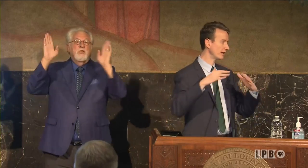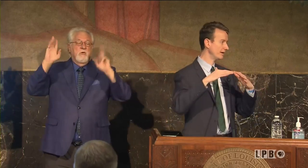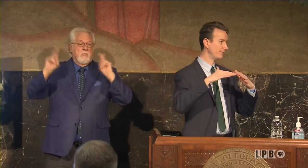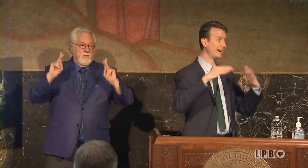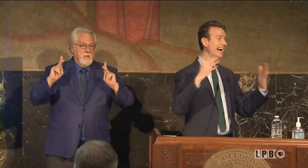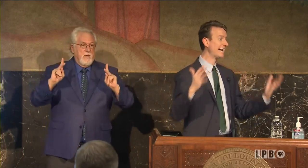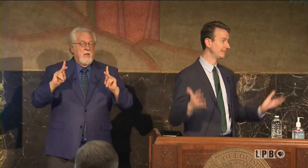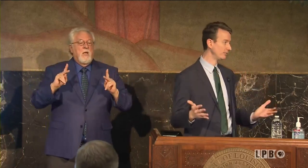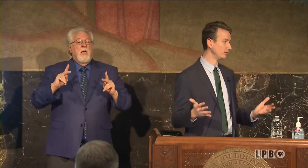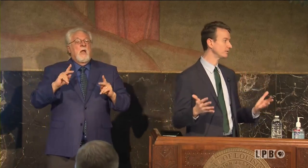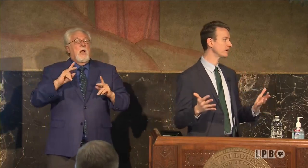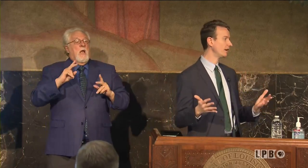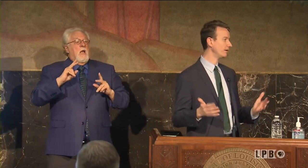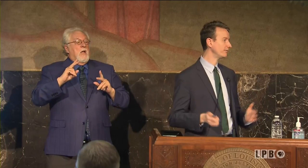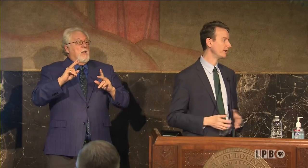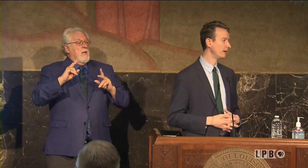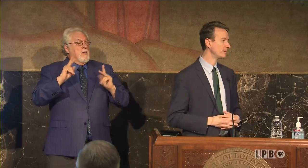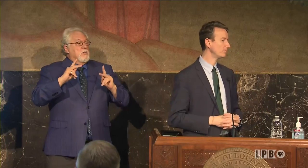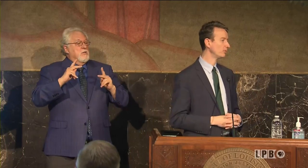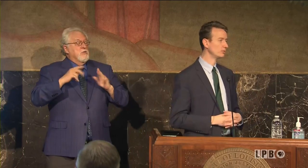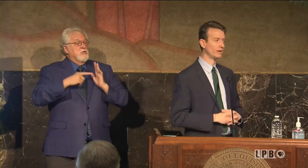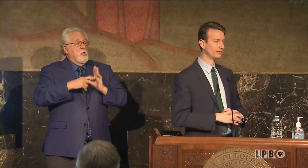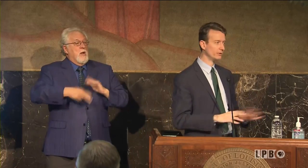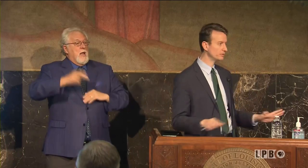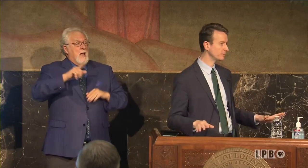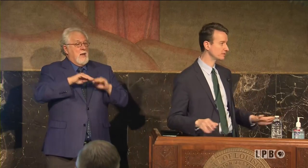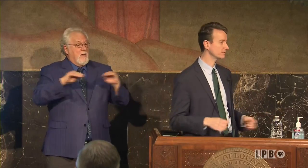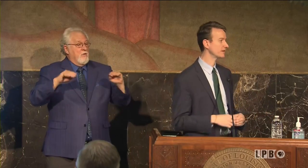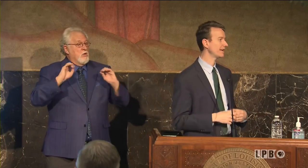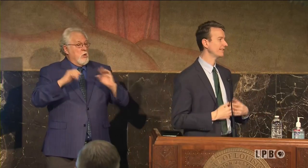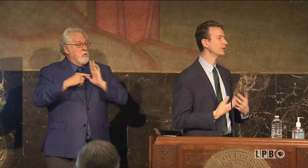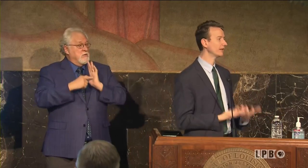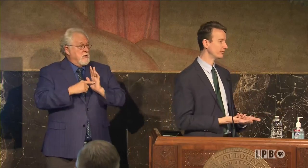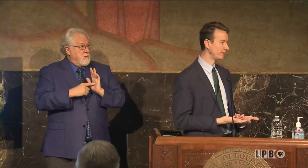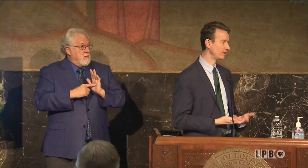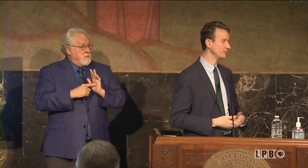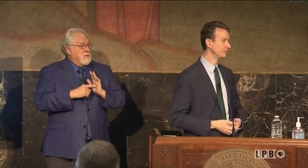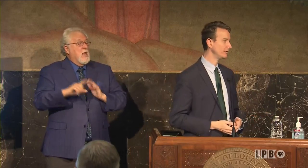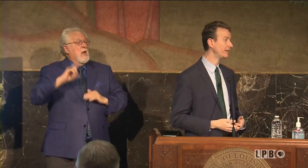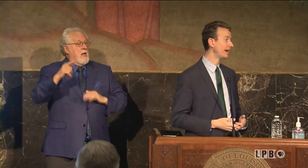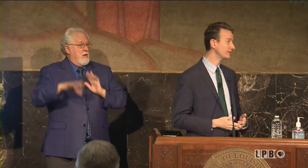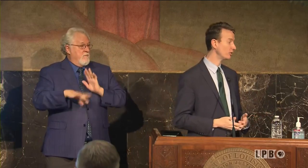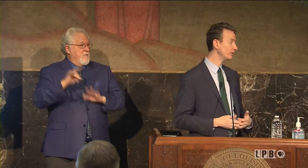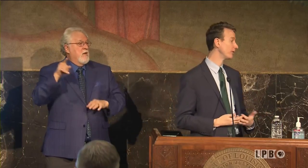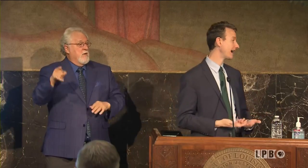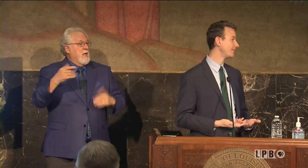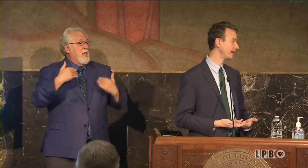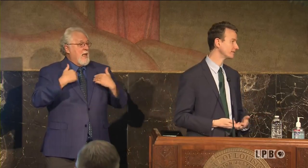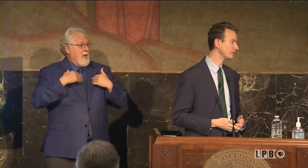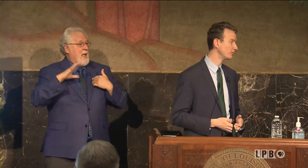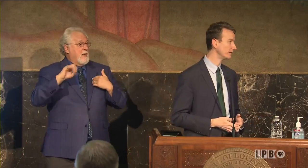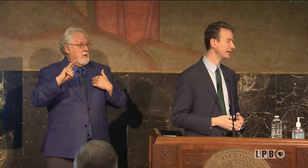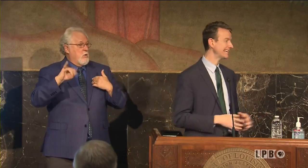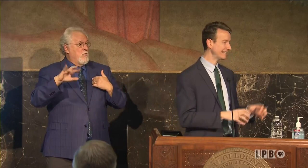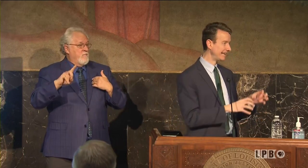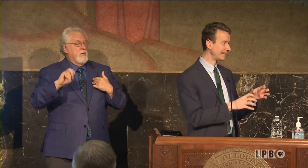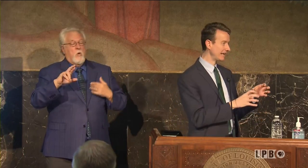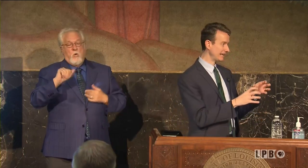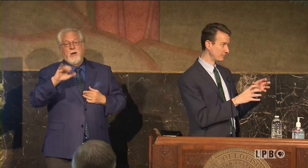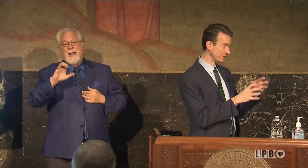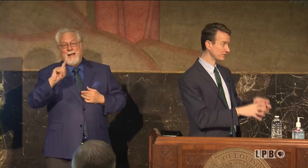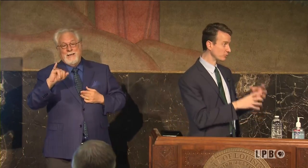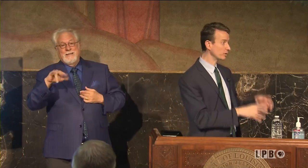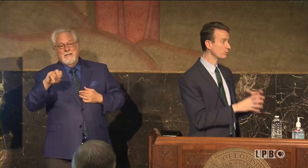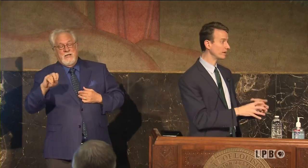have shown very high levels of people who have no symptoms that are later found to have had COVID or have active COVID.